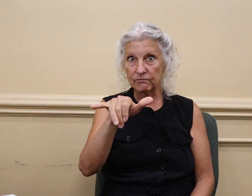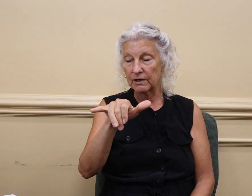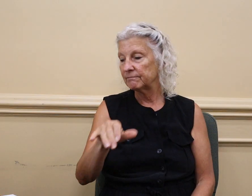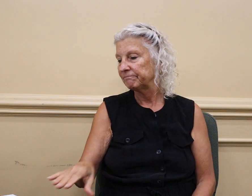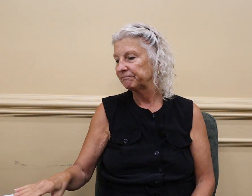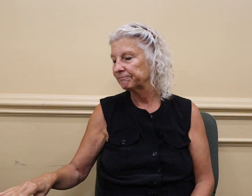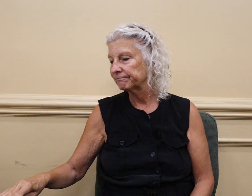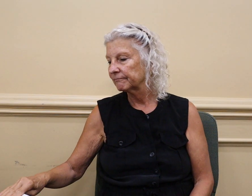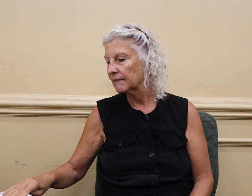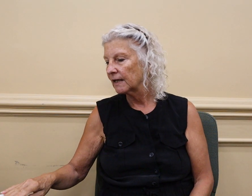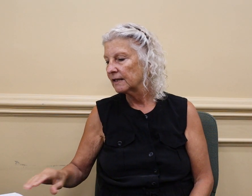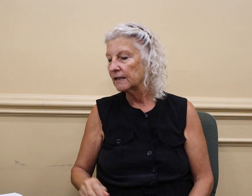one.